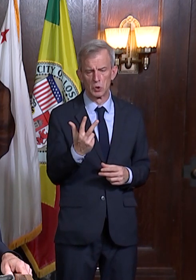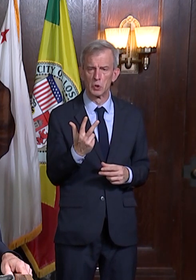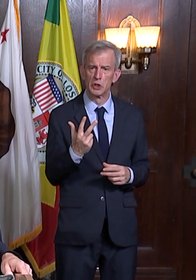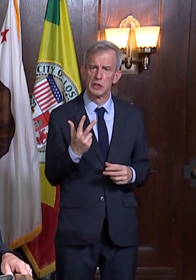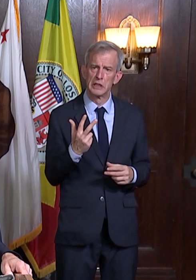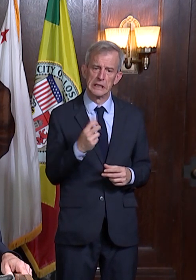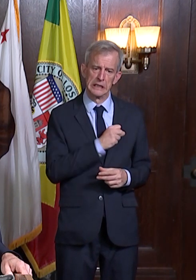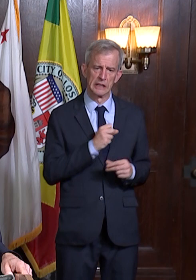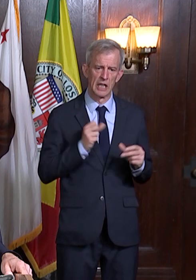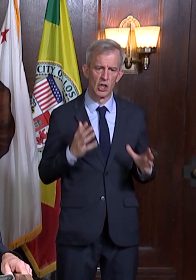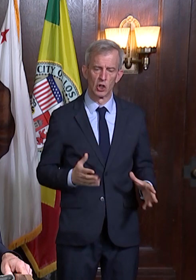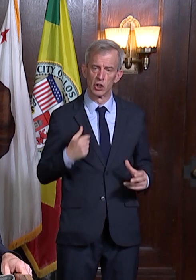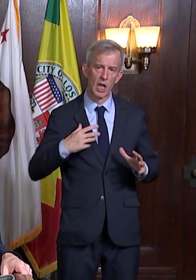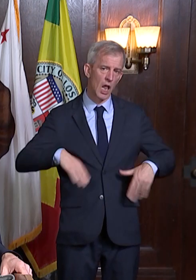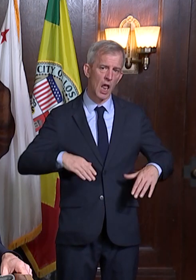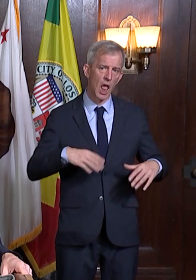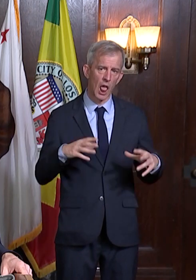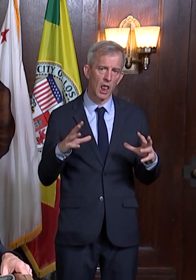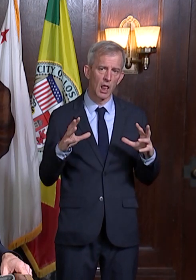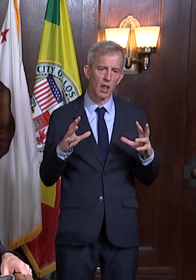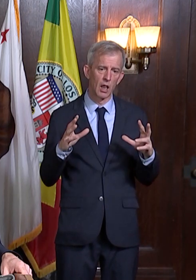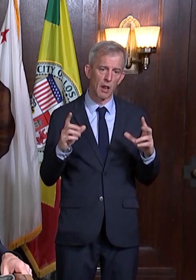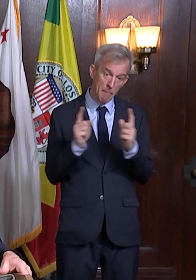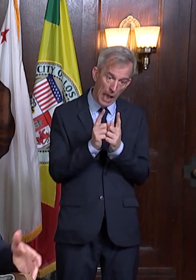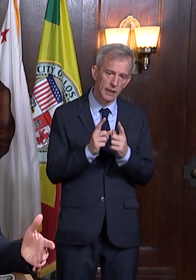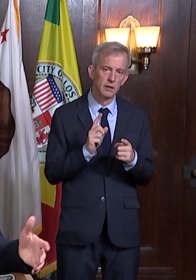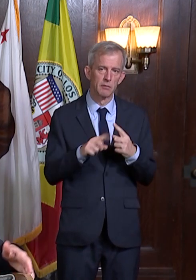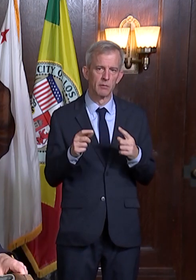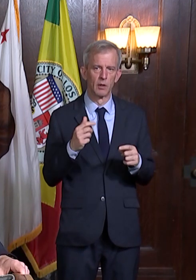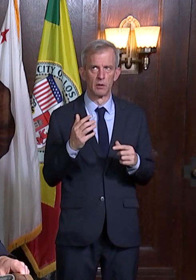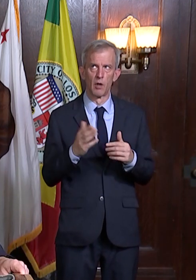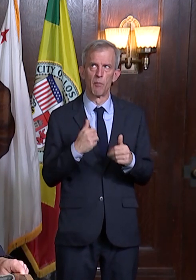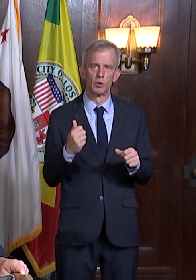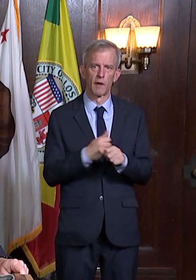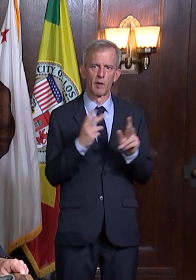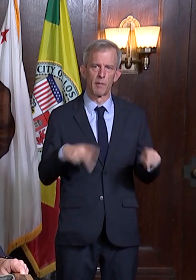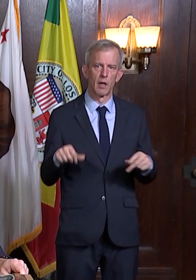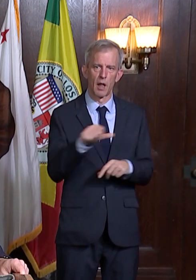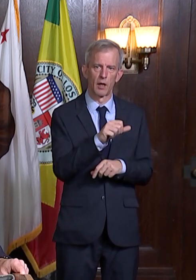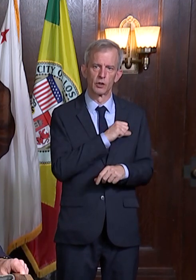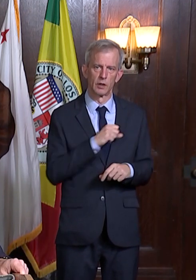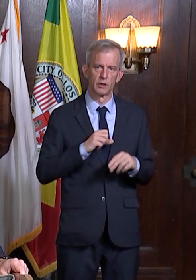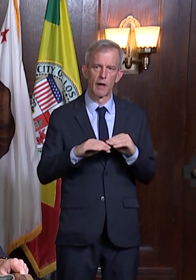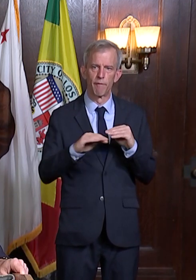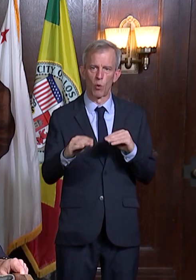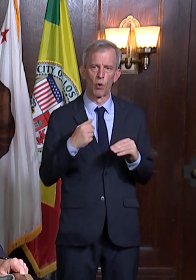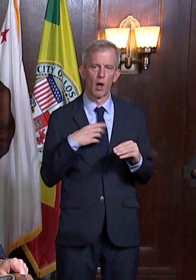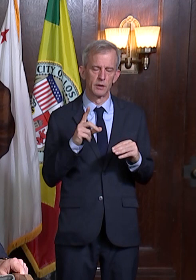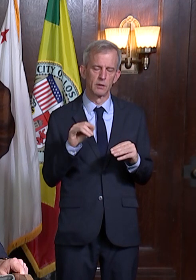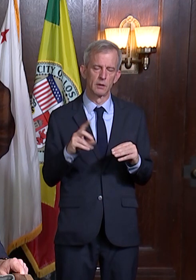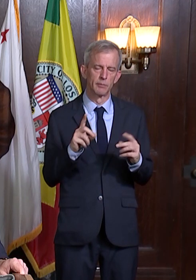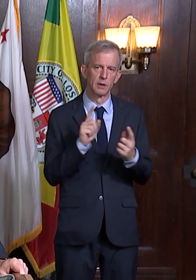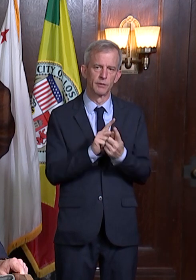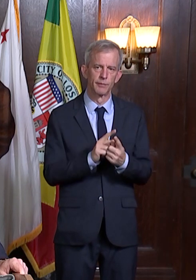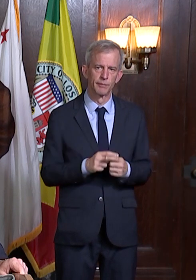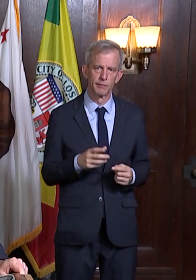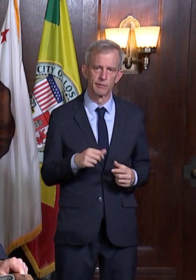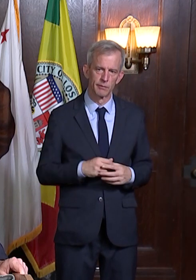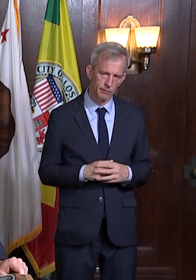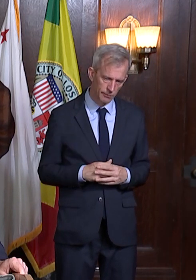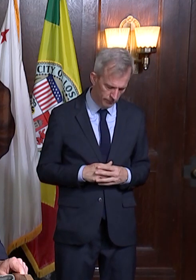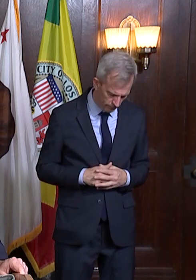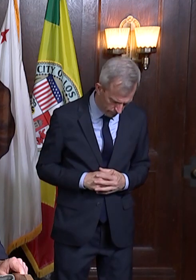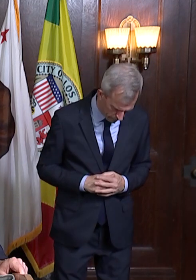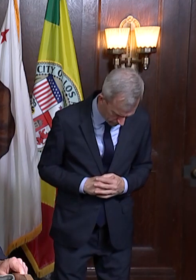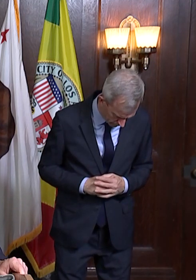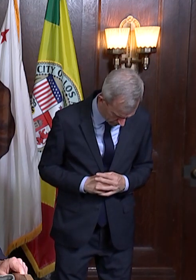or in person, but everybody else in the Senate Foreign Relations Committee I have, which is usual for me and every other nominee. And a